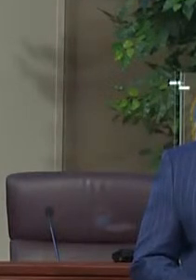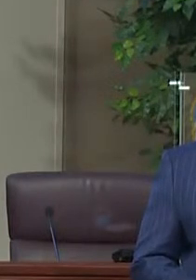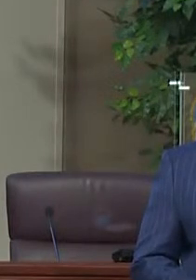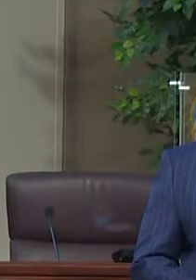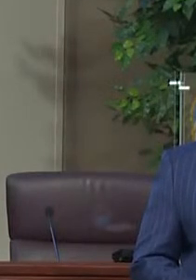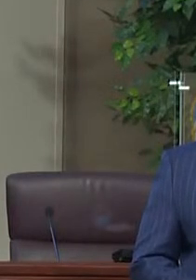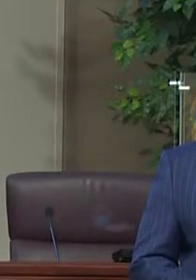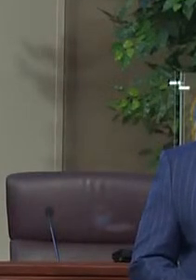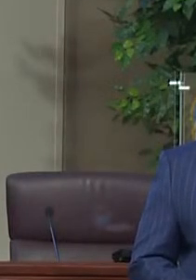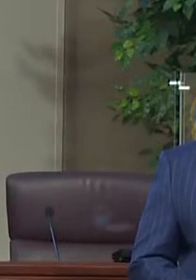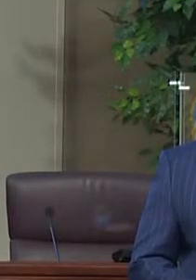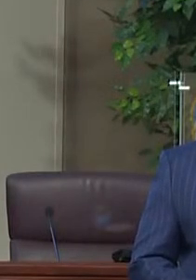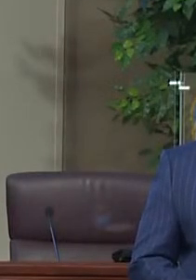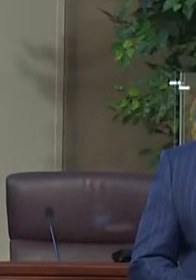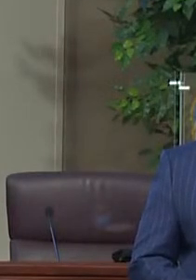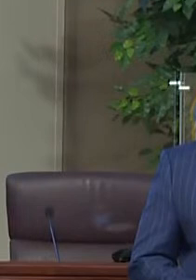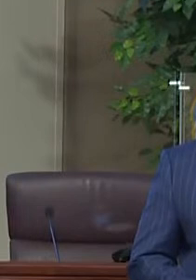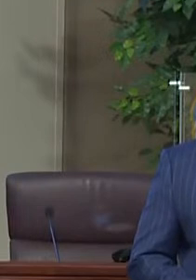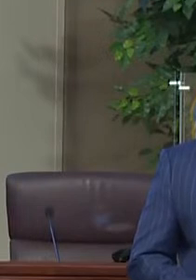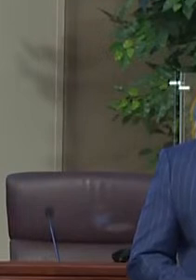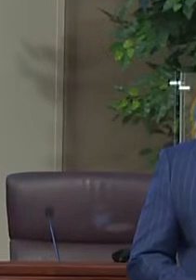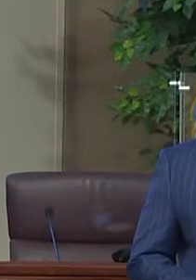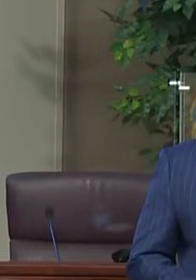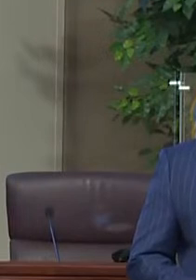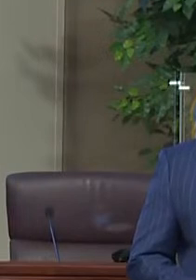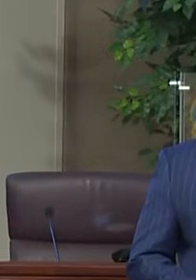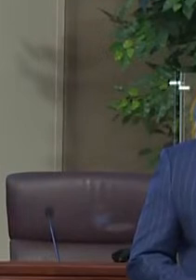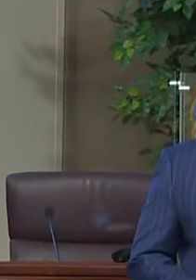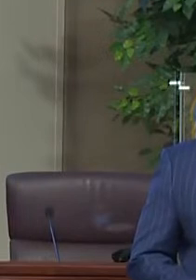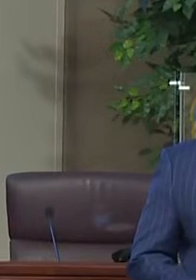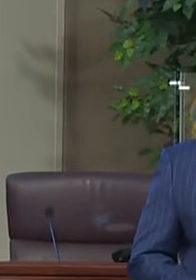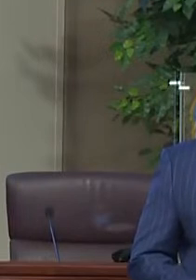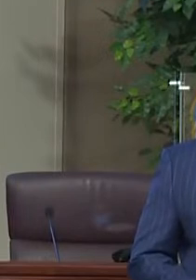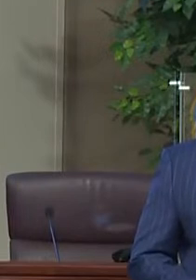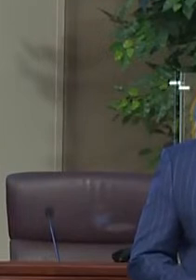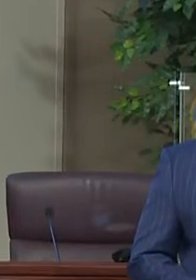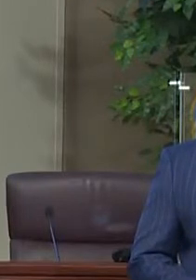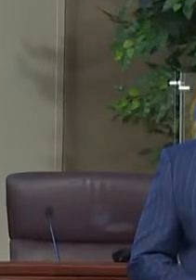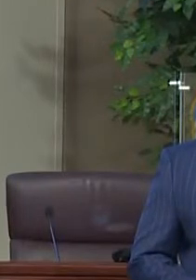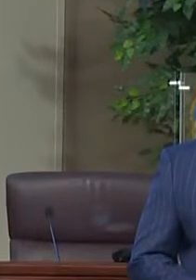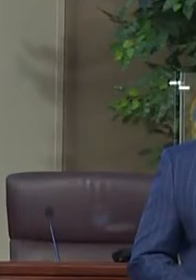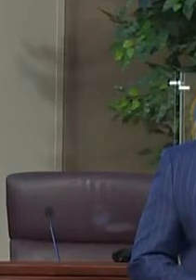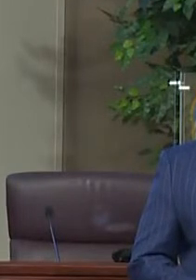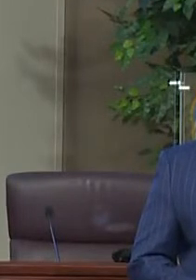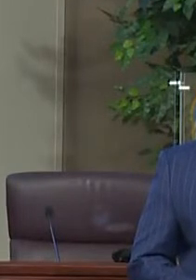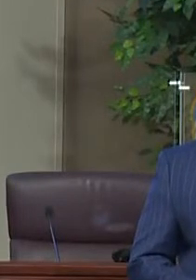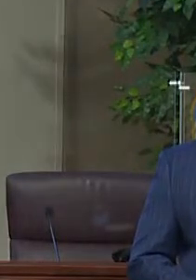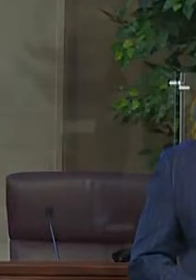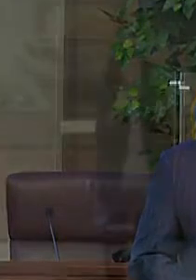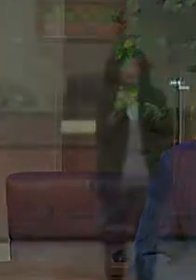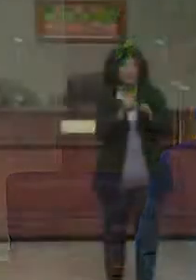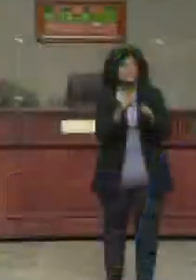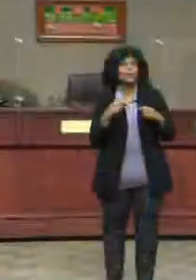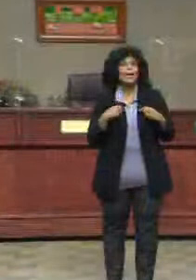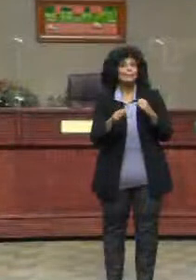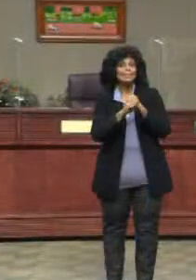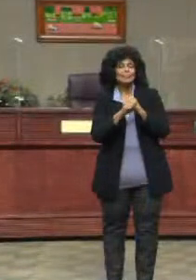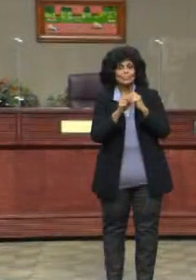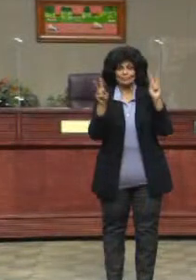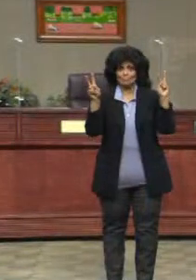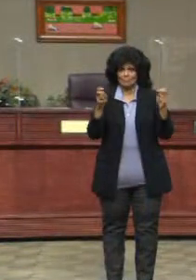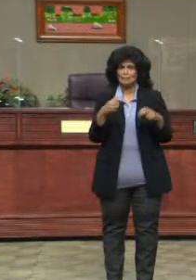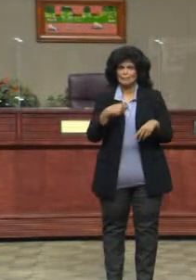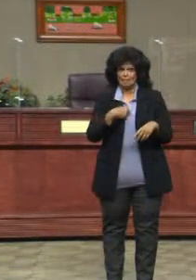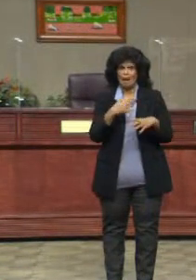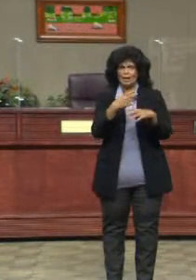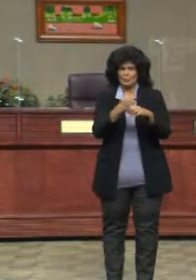the COVID-19 vaccine. And let me talk a little bit about our campaign, I Got My Shot. For those of us